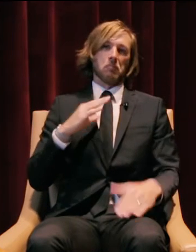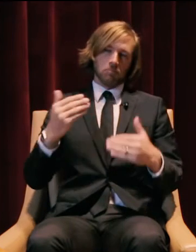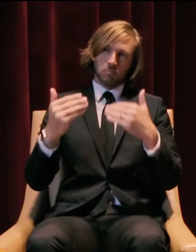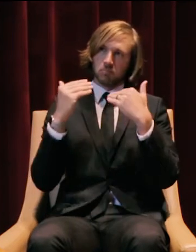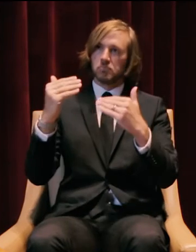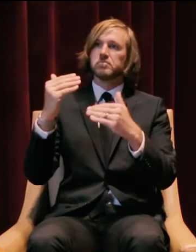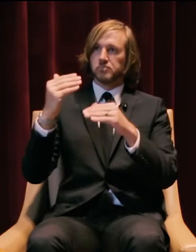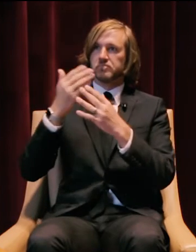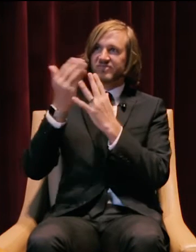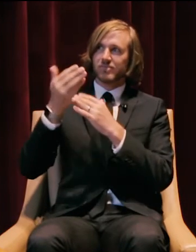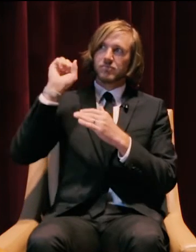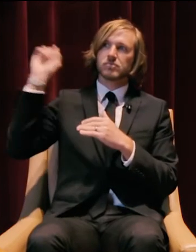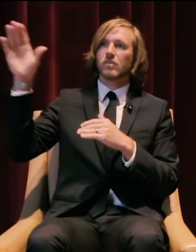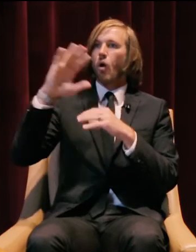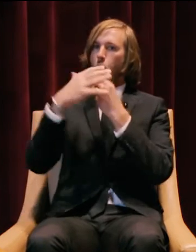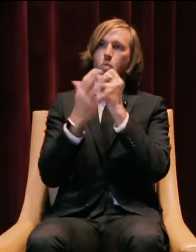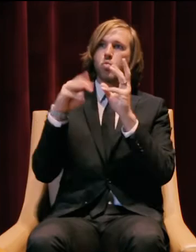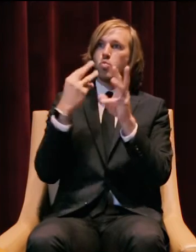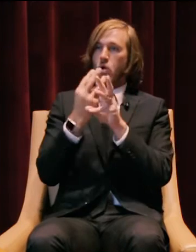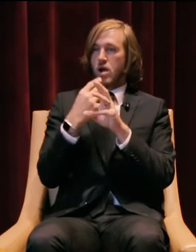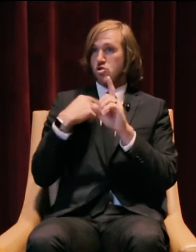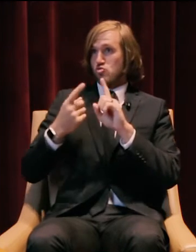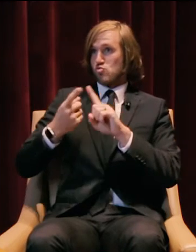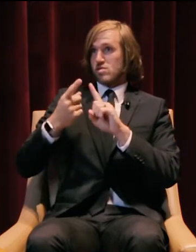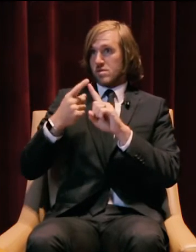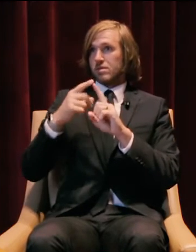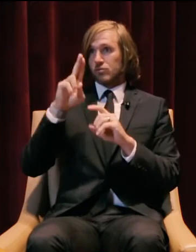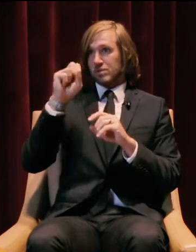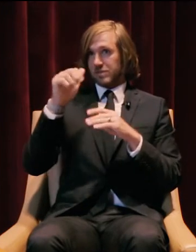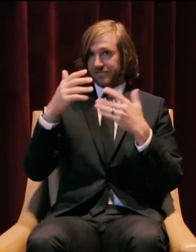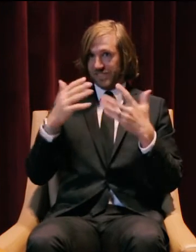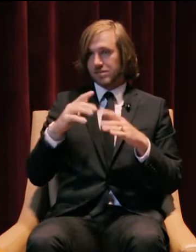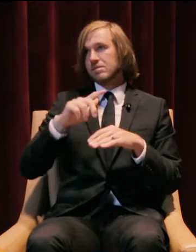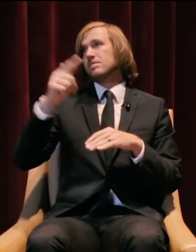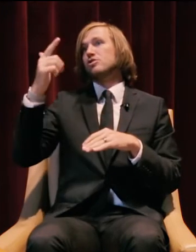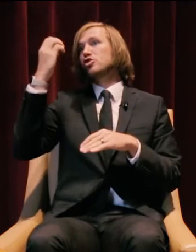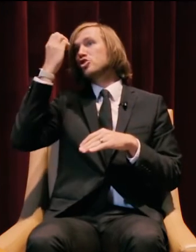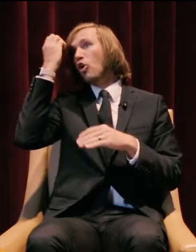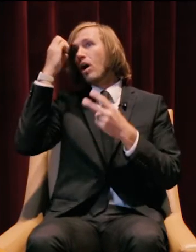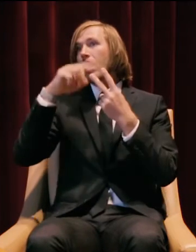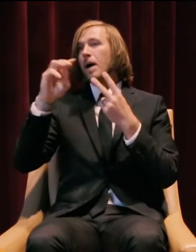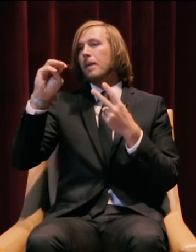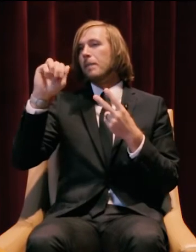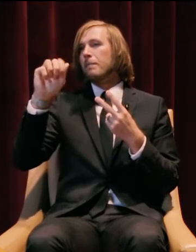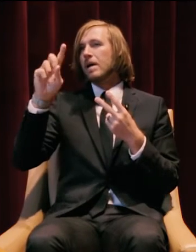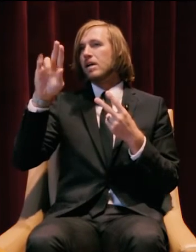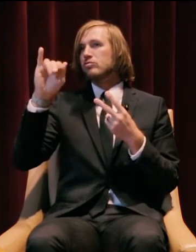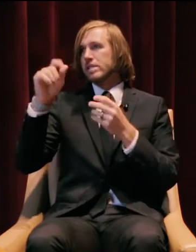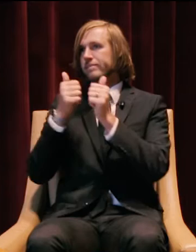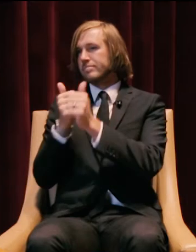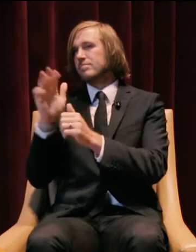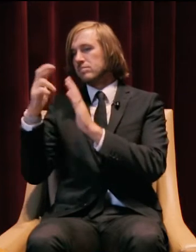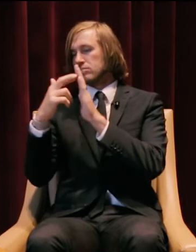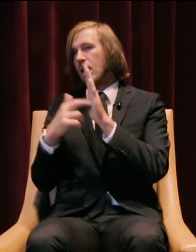a trademark worldwide. So we first went into the US, and then we went into Europe with the Madrid Protocol,